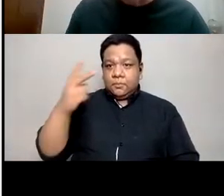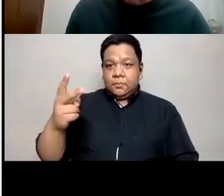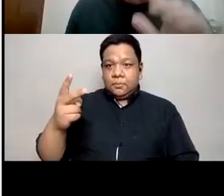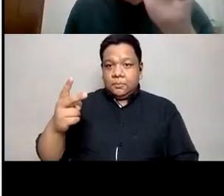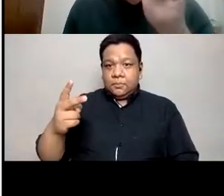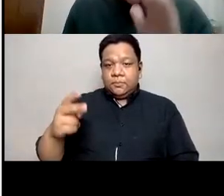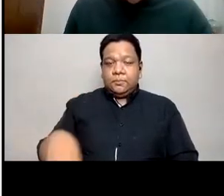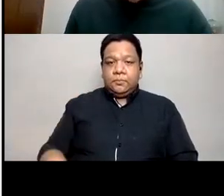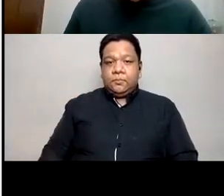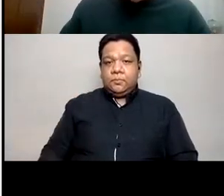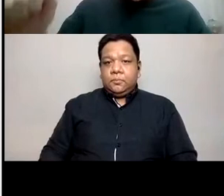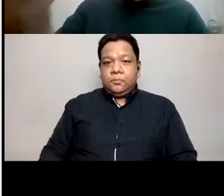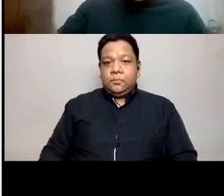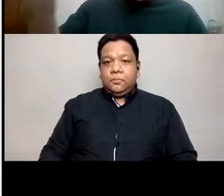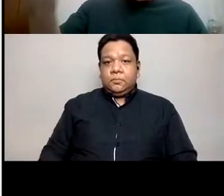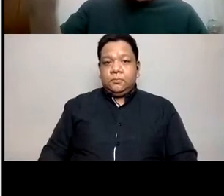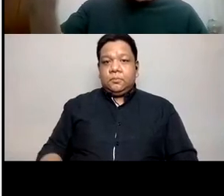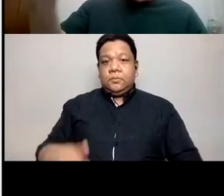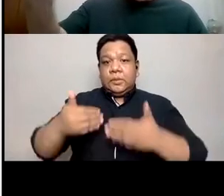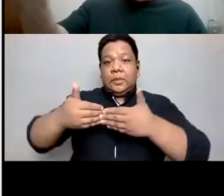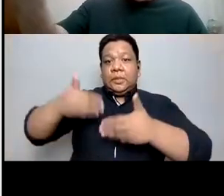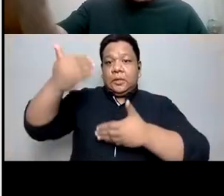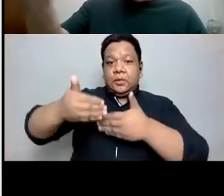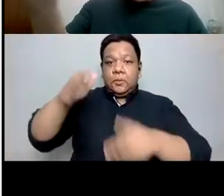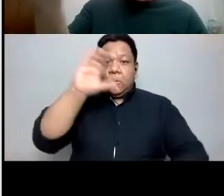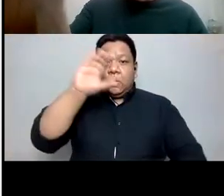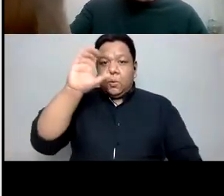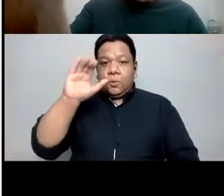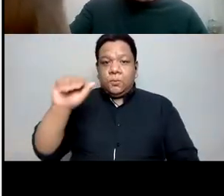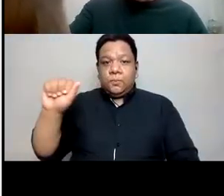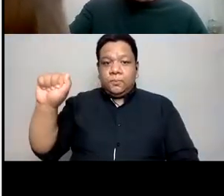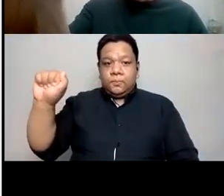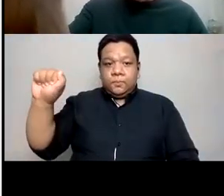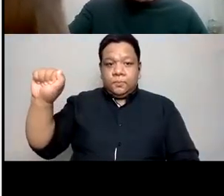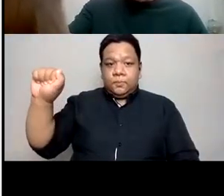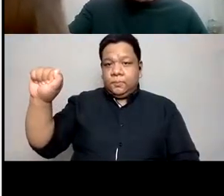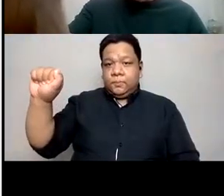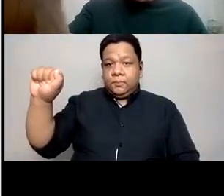Okay. All right, so the next hand shape we look at is this.